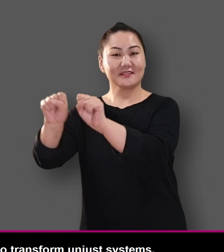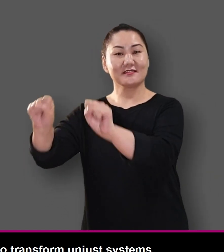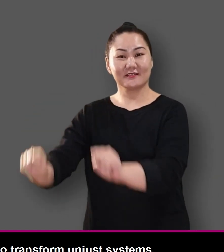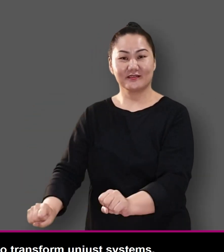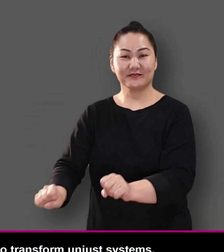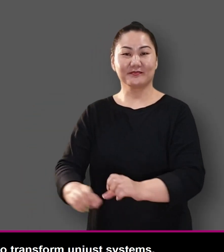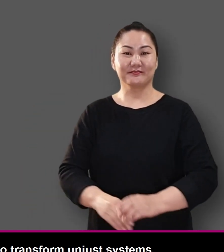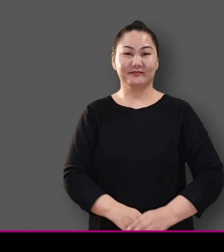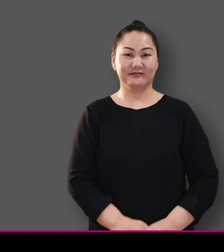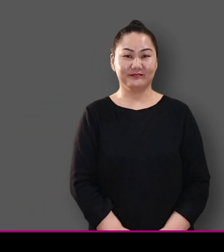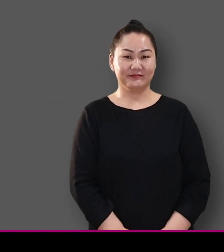systems.